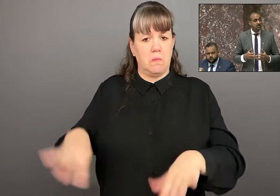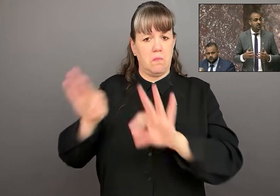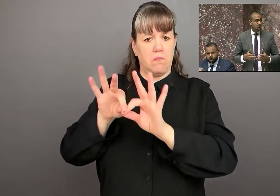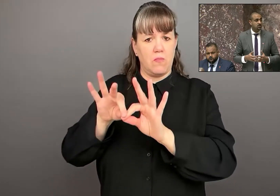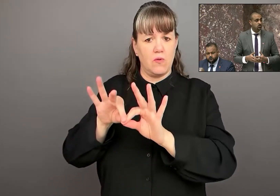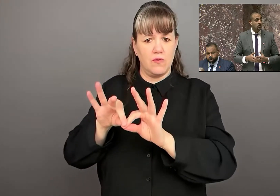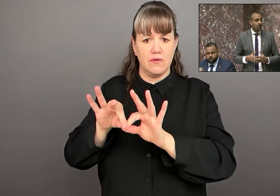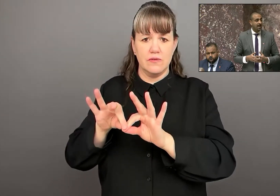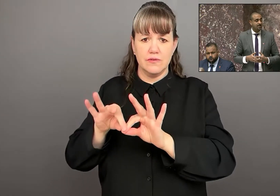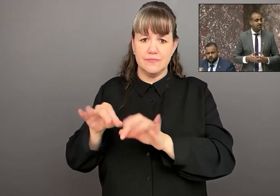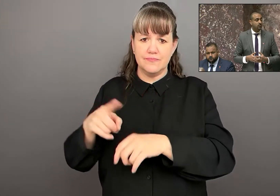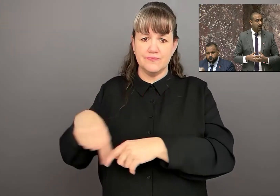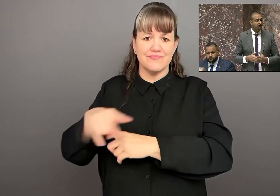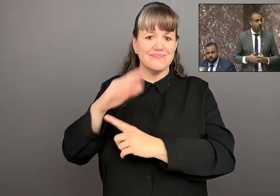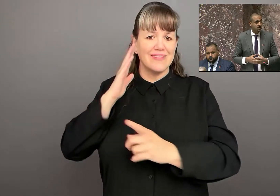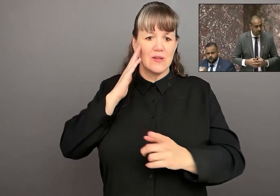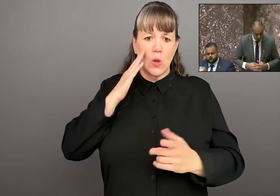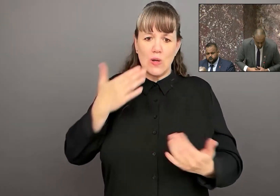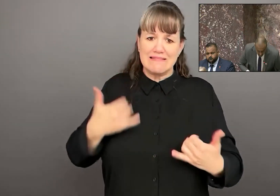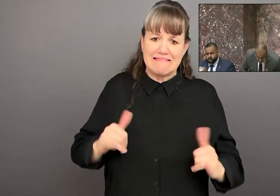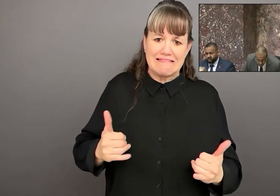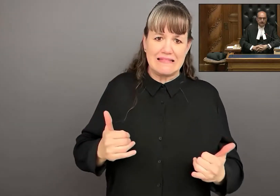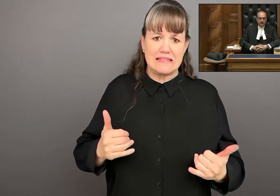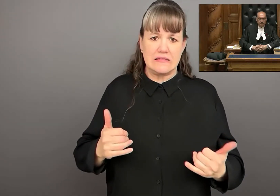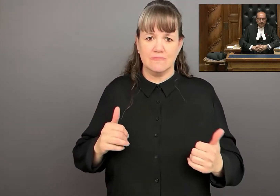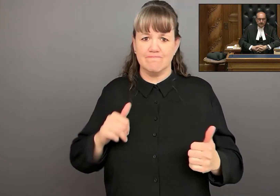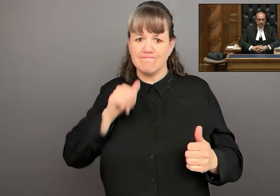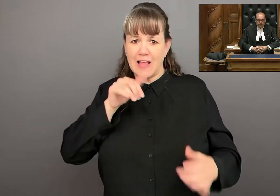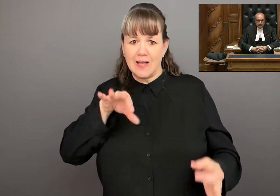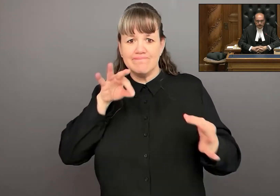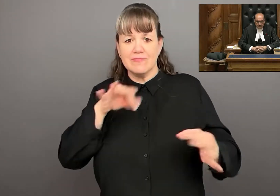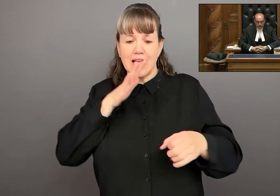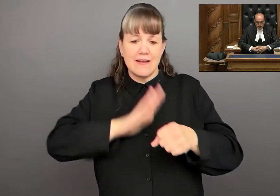but we're continuing to do what we can to support everyone.